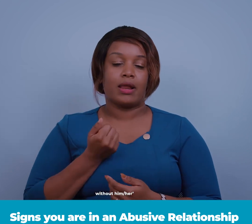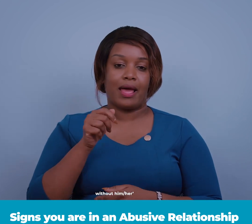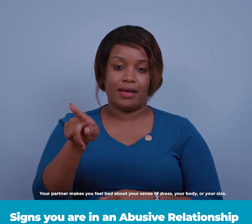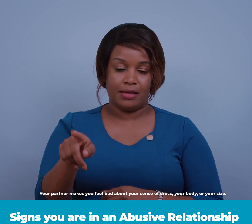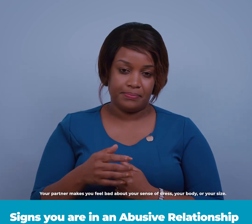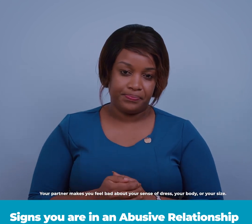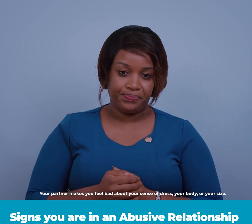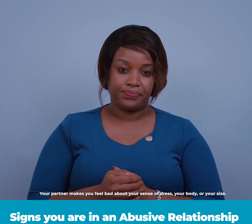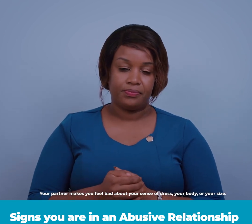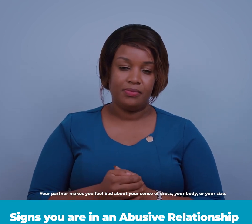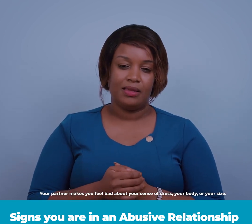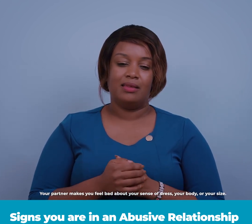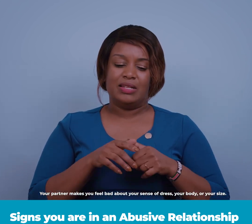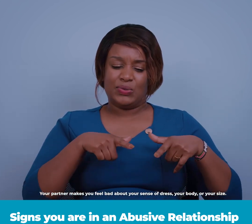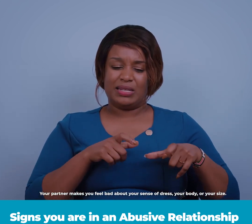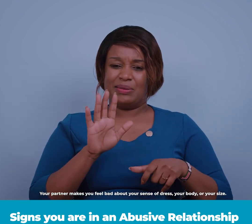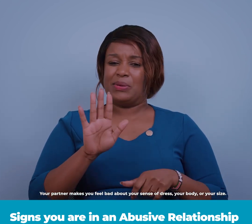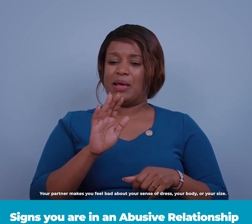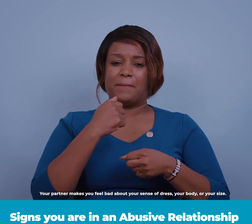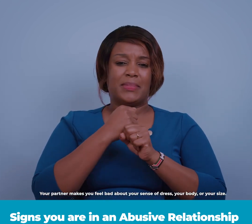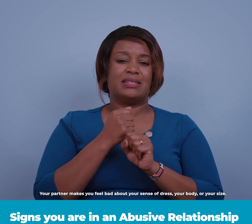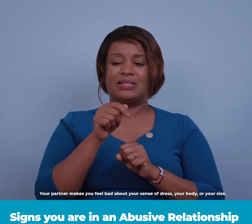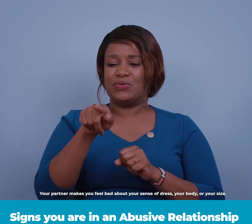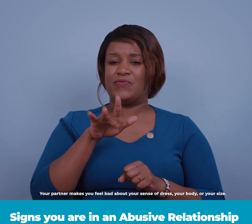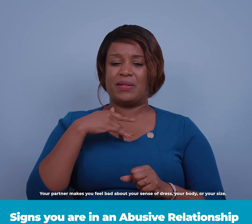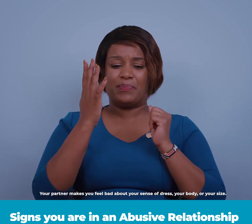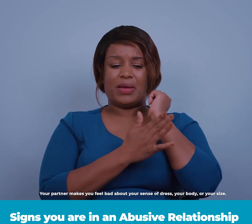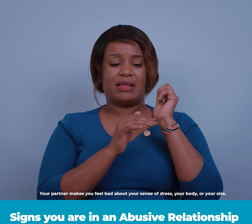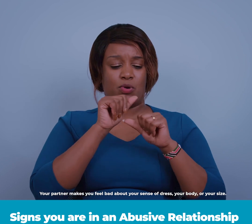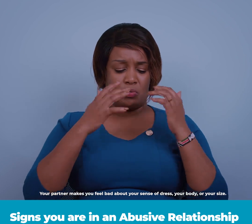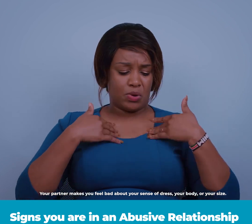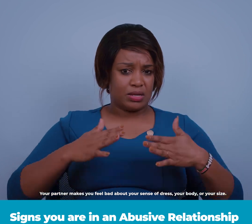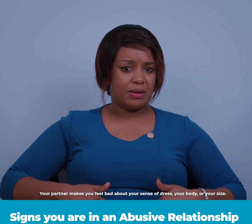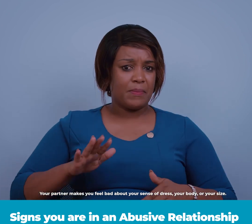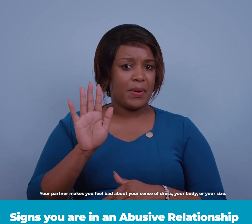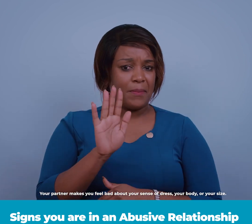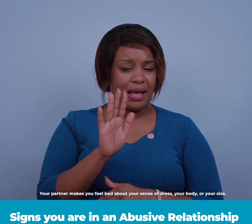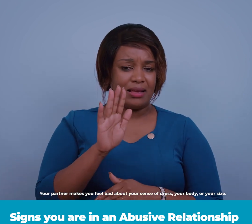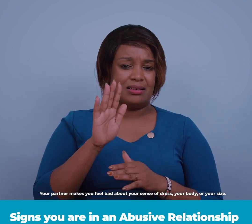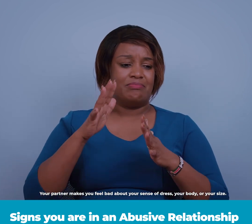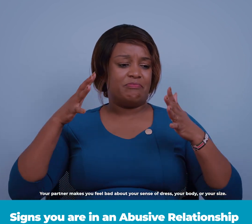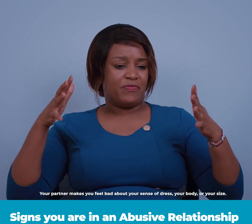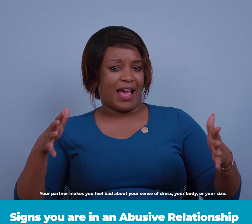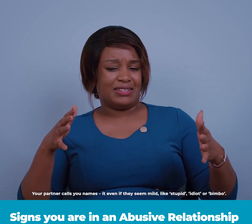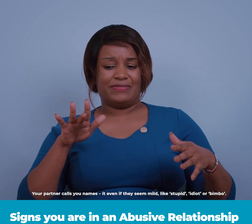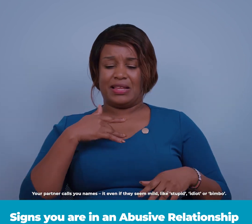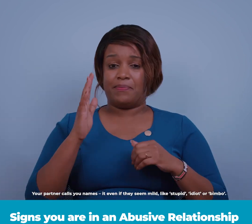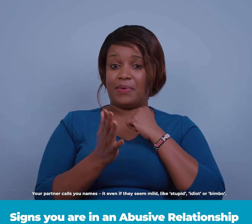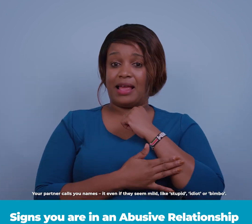Your partner makes you feel bad about your sense of dress, your body, or your size. Your partner calls you